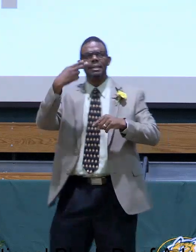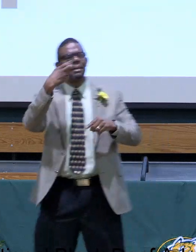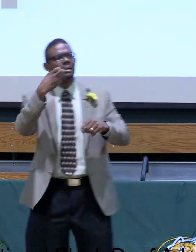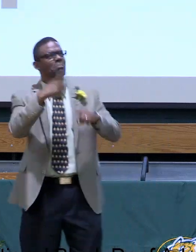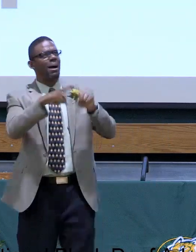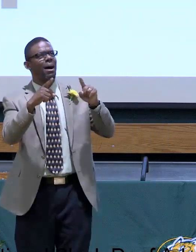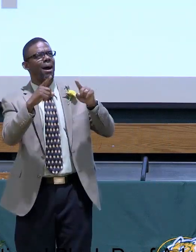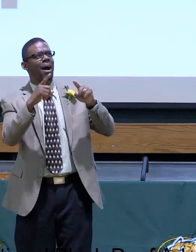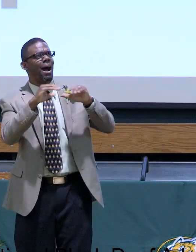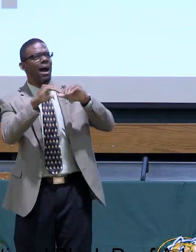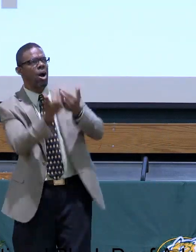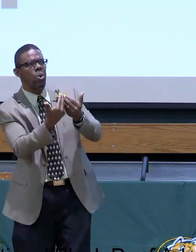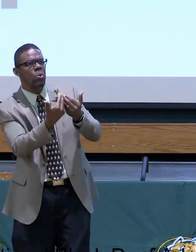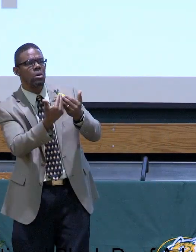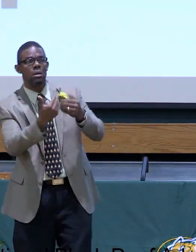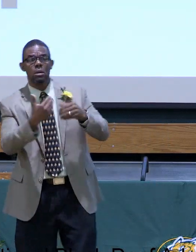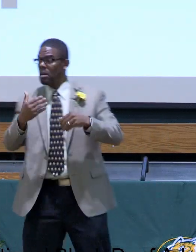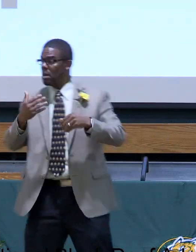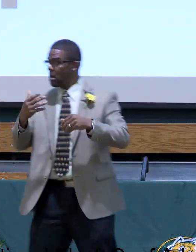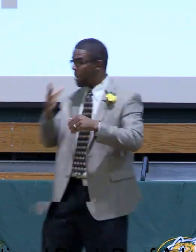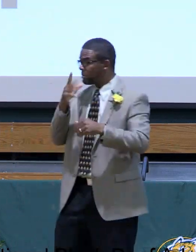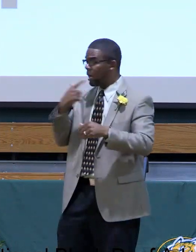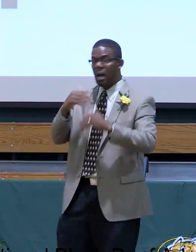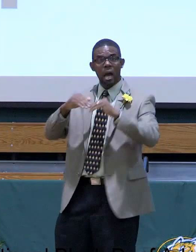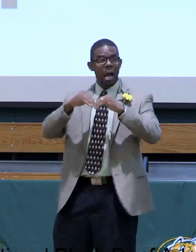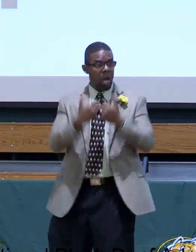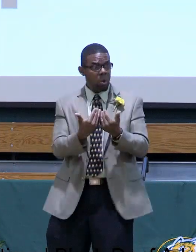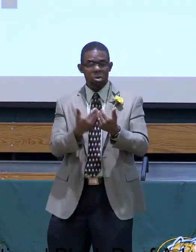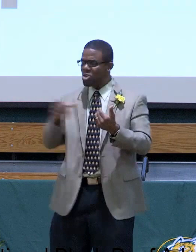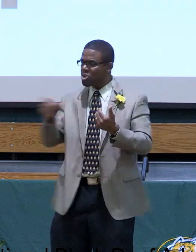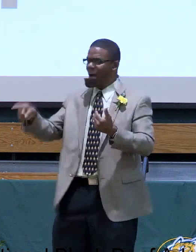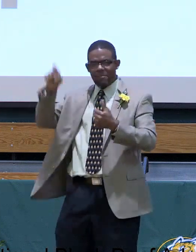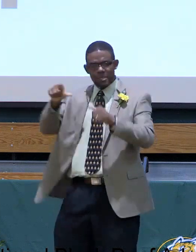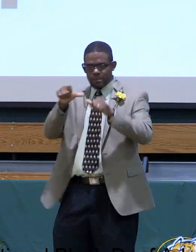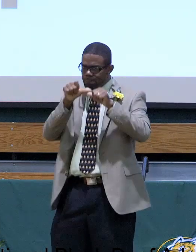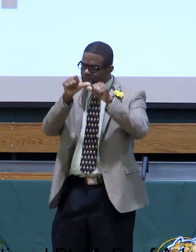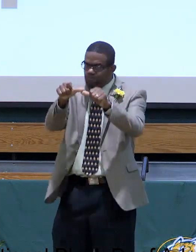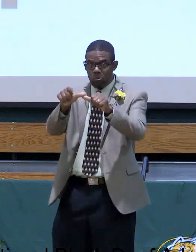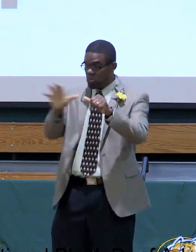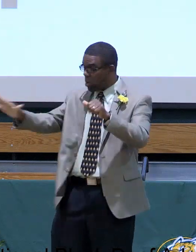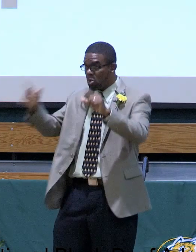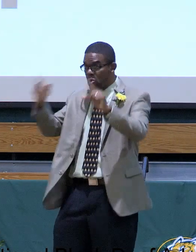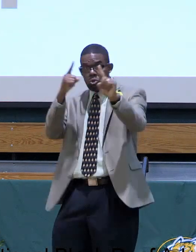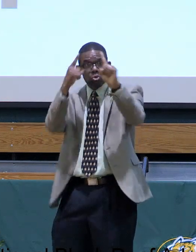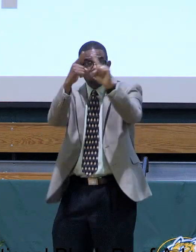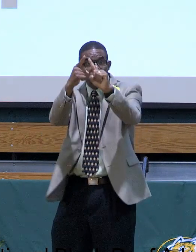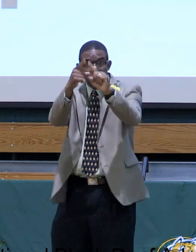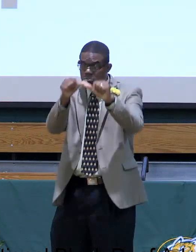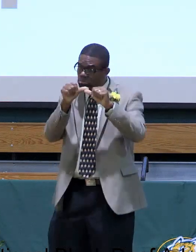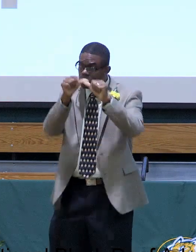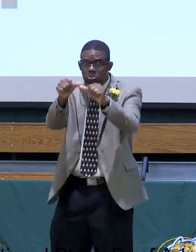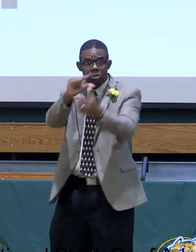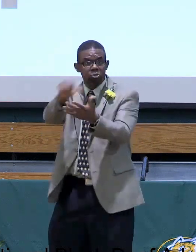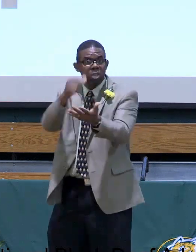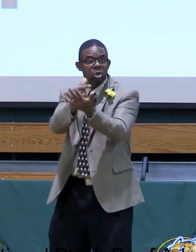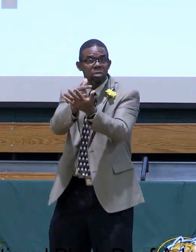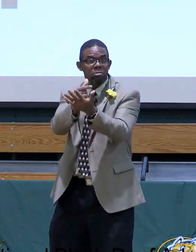positive." And he said, "But how can I do that, Mom?" And his mom said, "You've got to just keep on going. You've got goals you want to